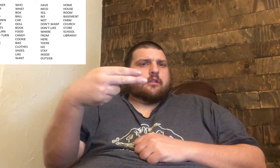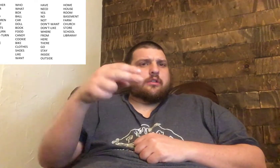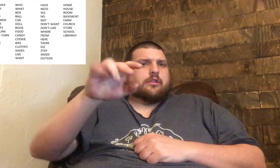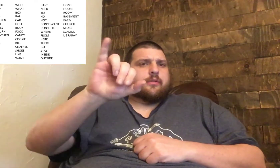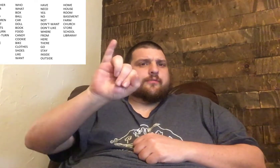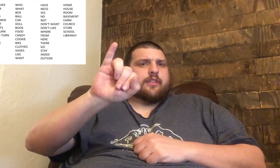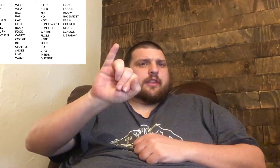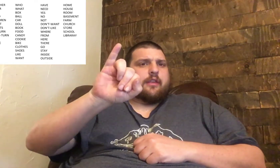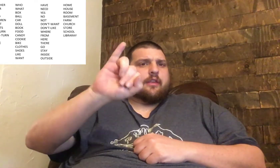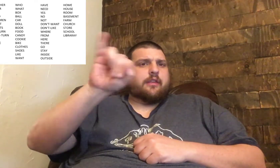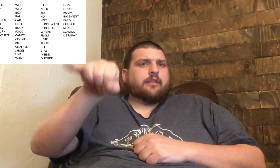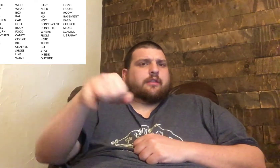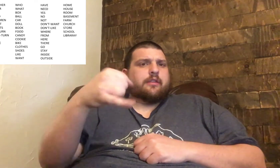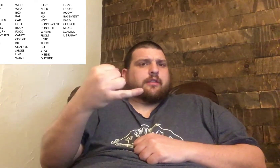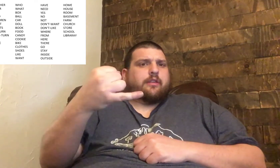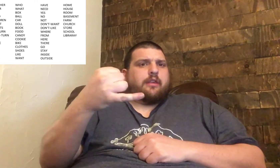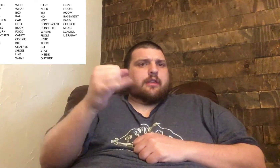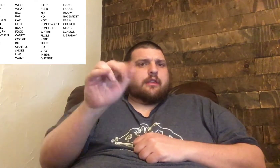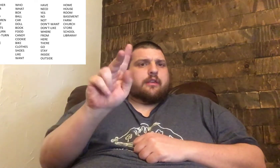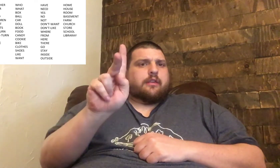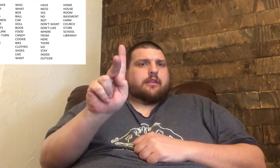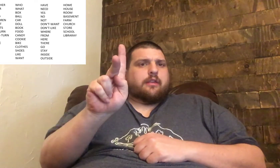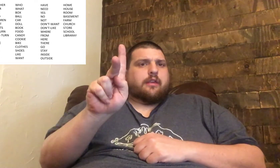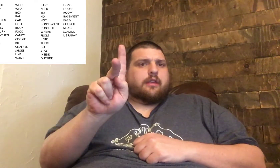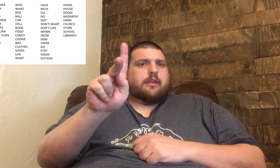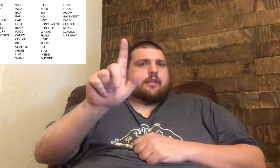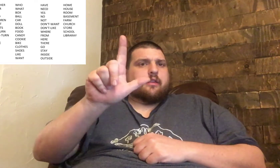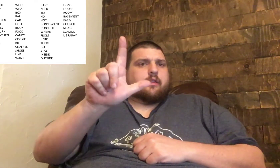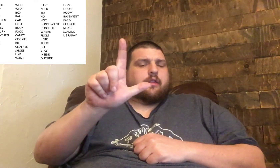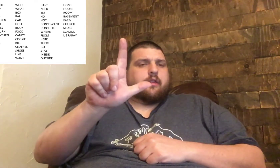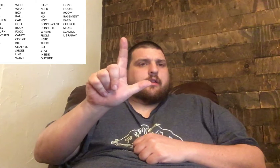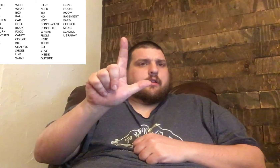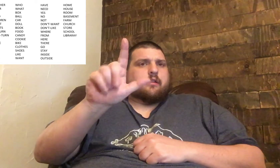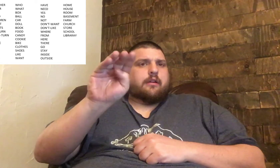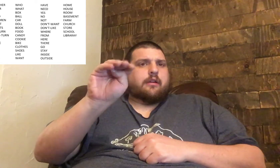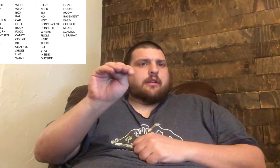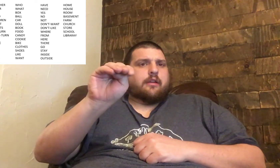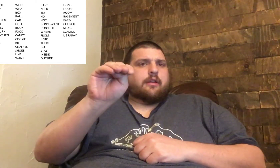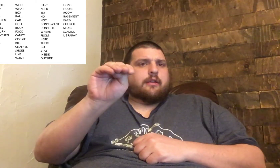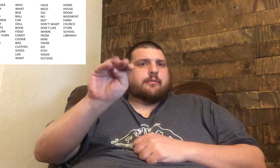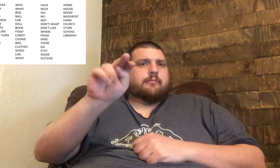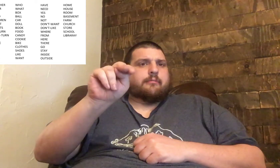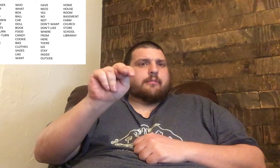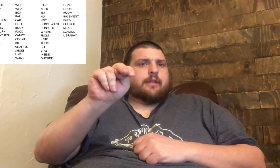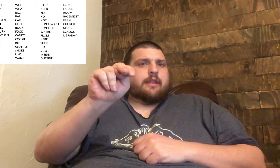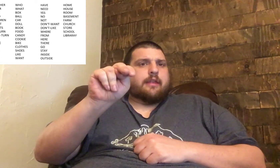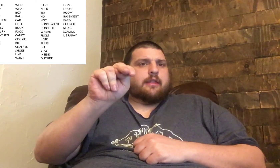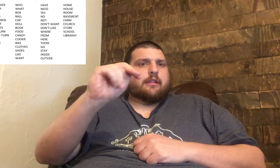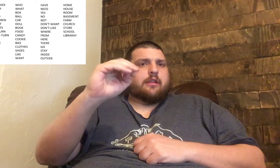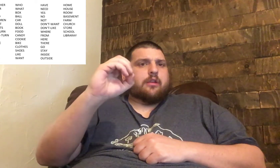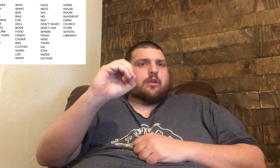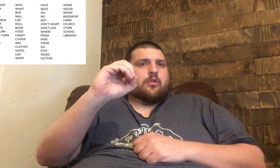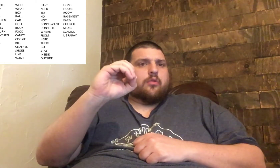H, I, J, K, L, M, N,